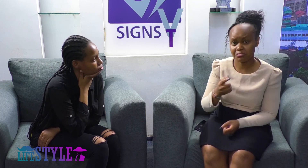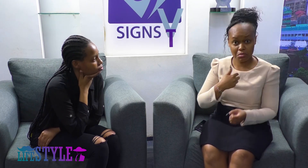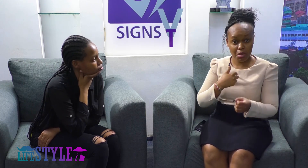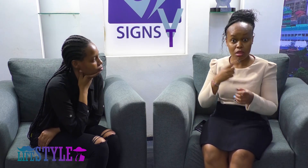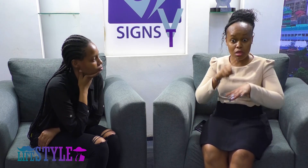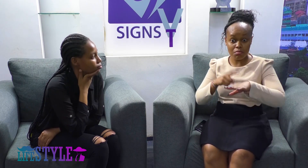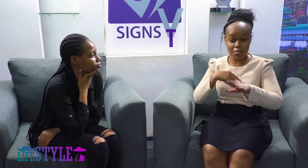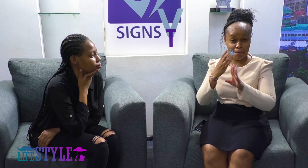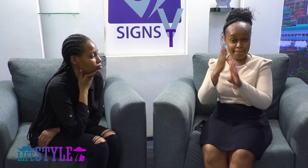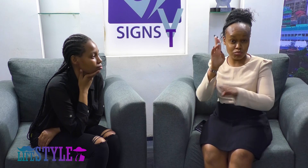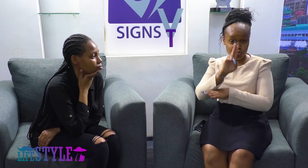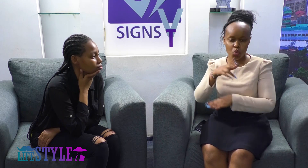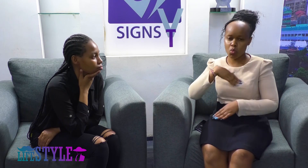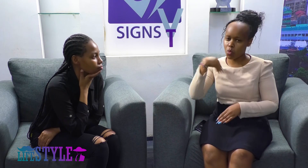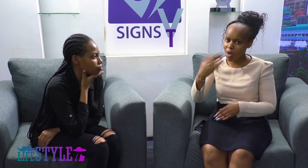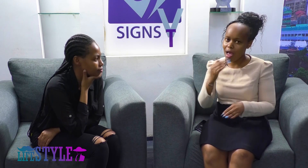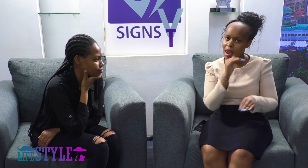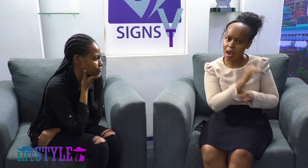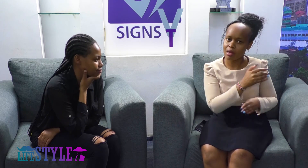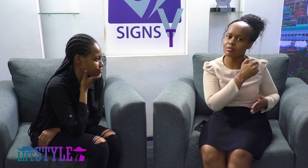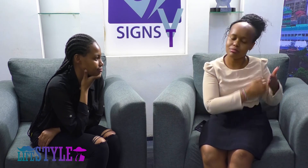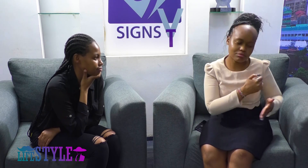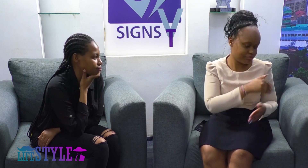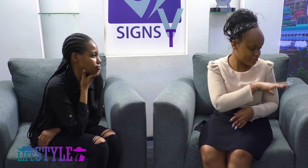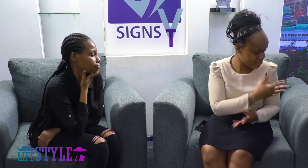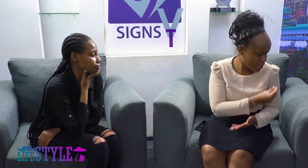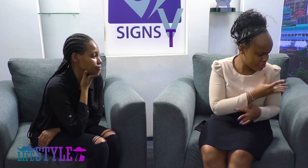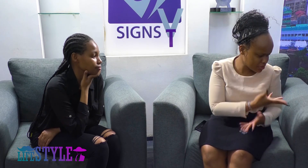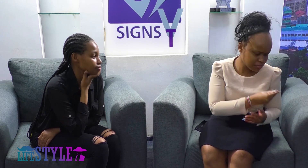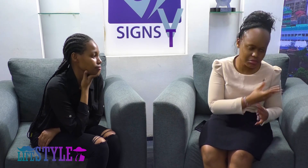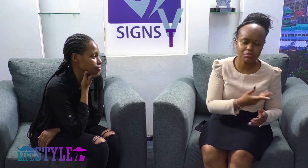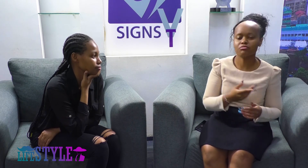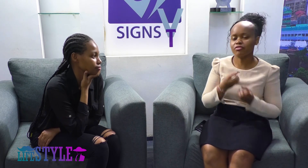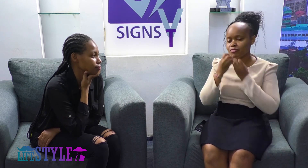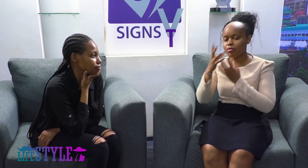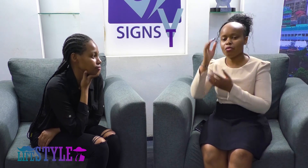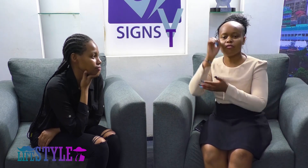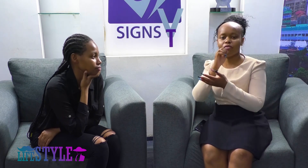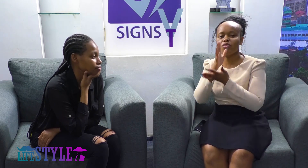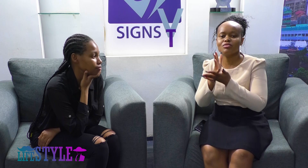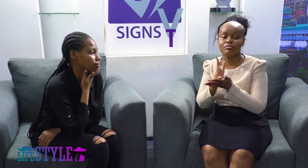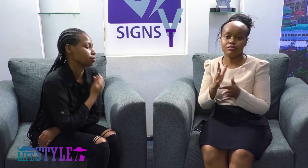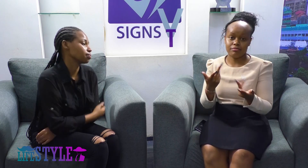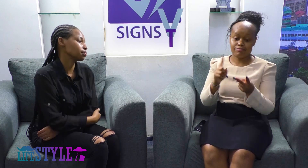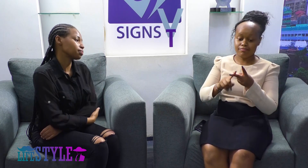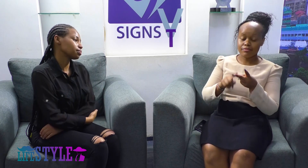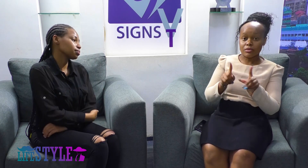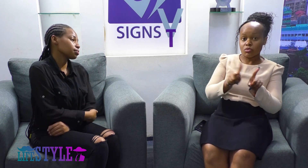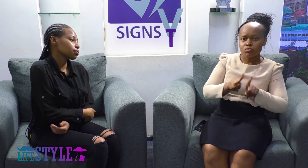them lie to us, because they think that the deaf are stupid. They will not know how much the price is. So most of the time